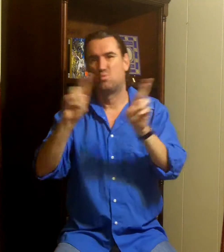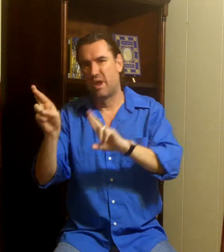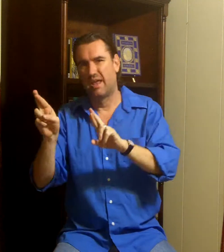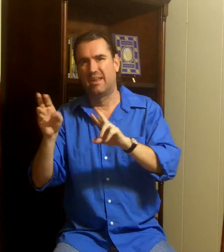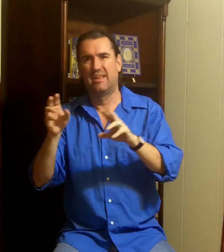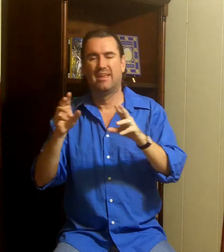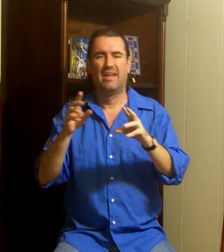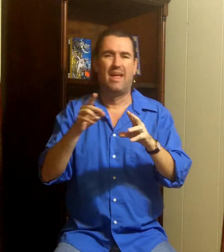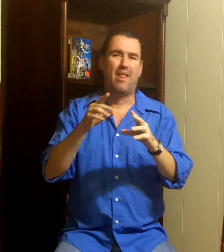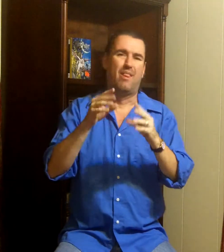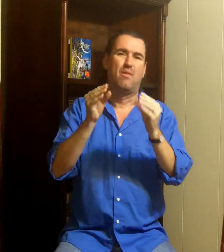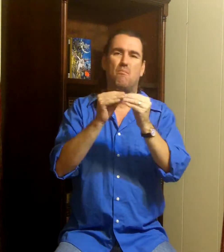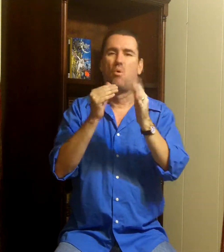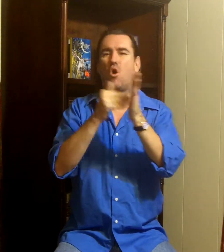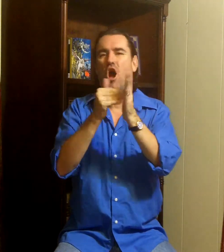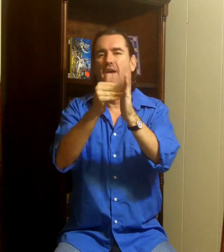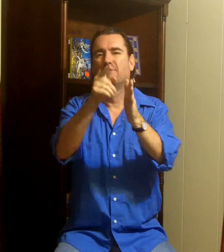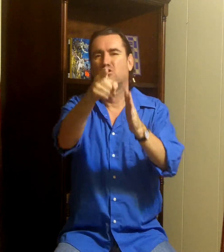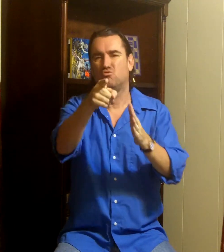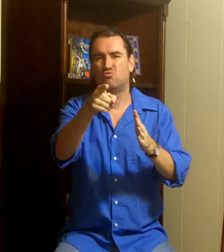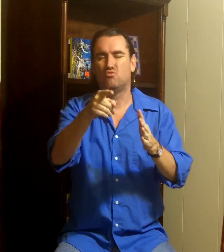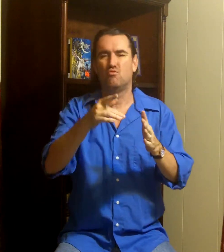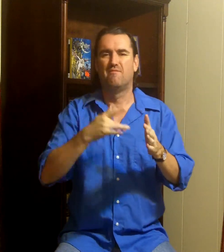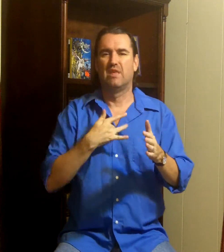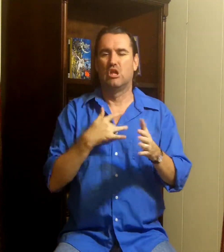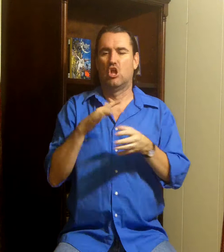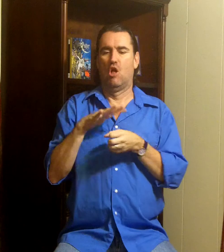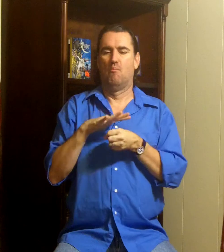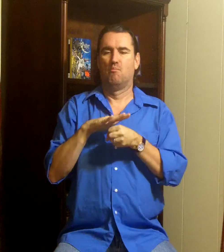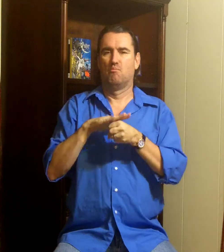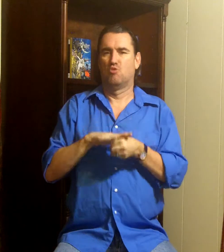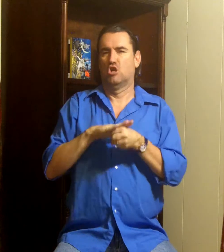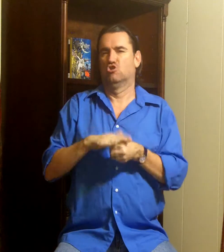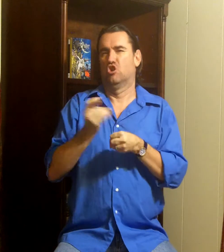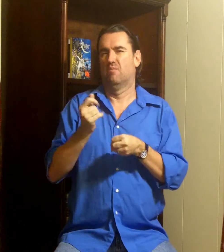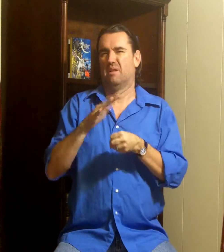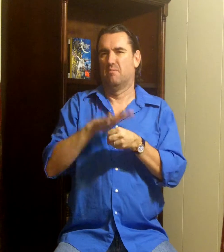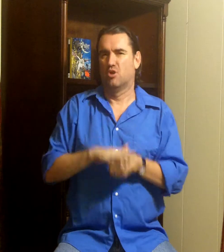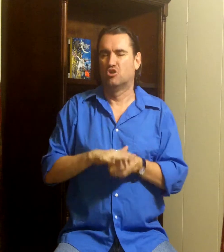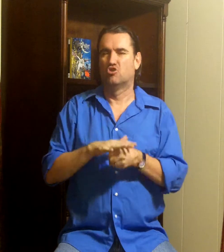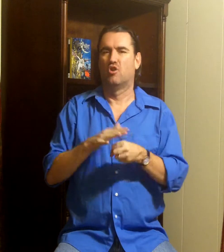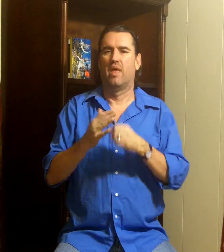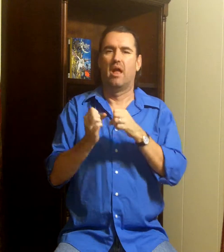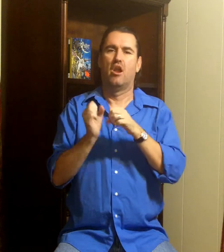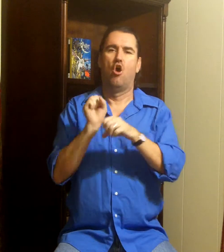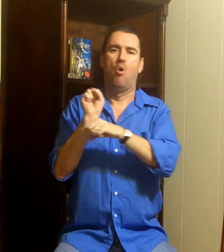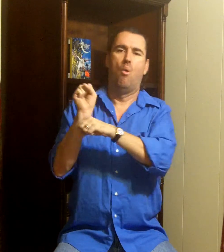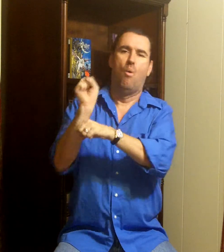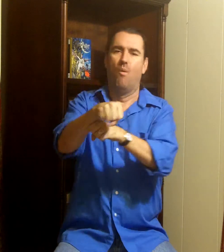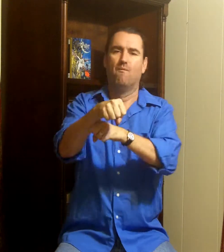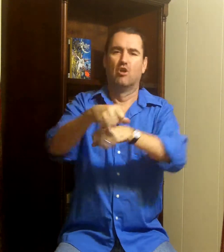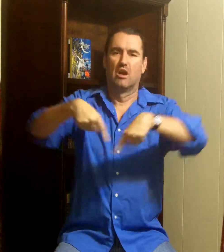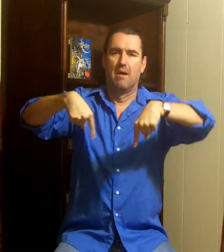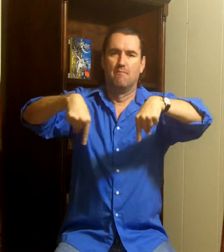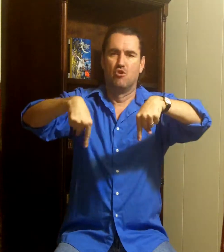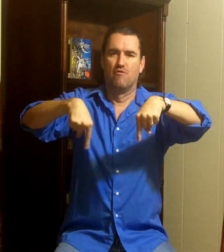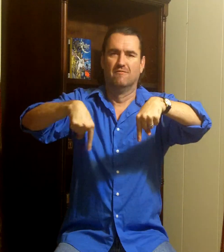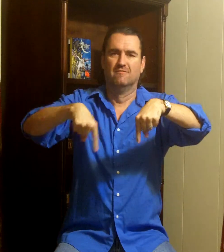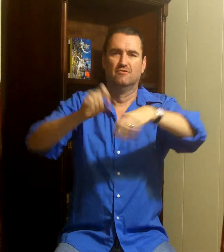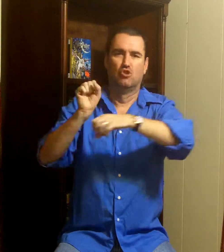spot in your interpreting classes, those kinds of things, they help you get over your nerves so that the nerves aren't the reason why your score